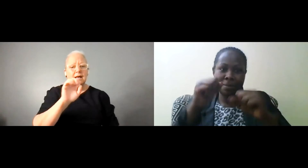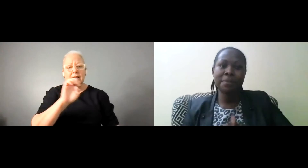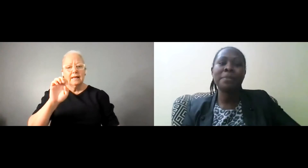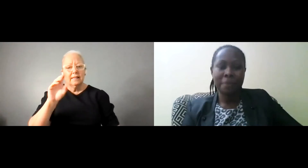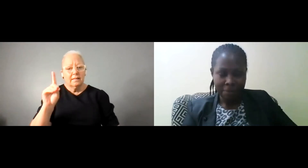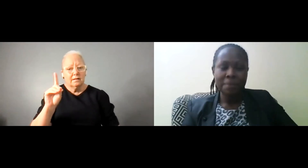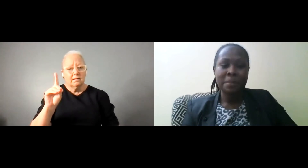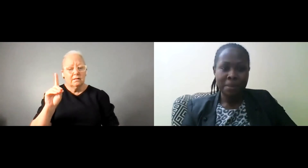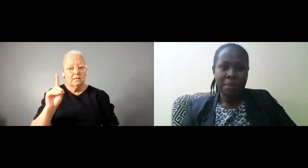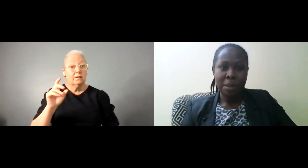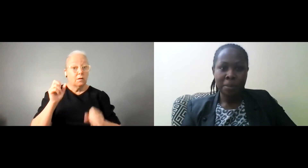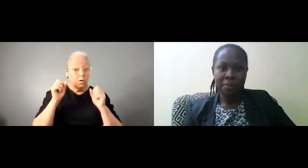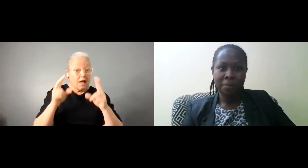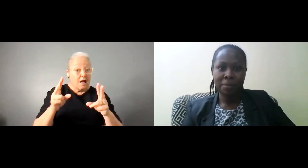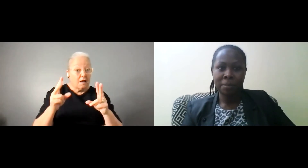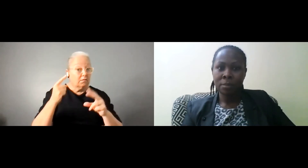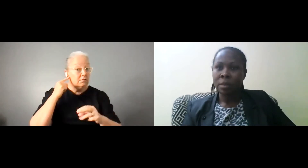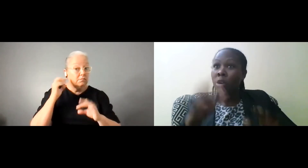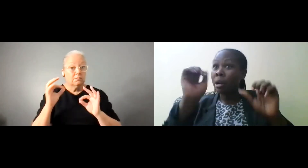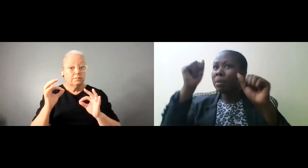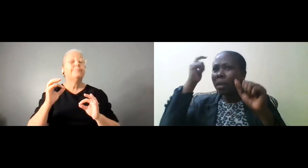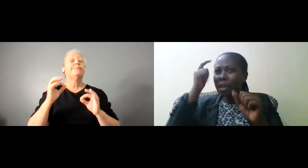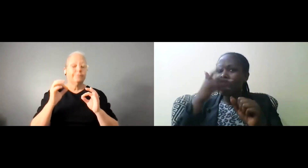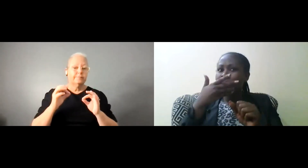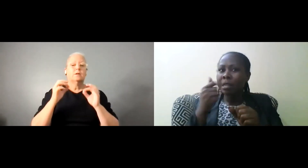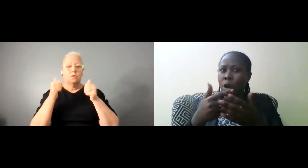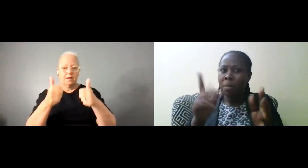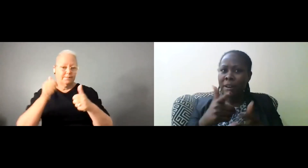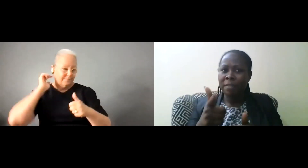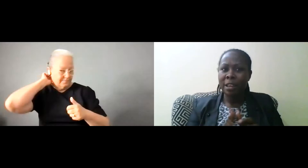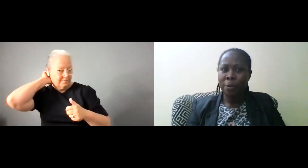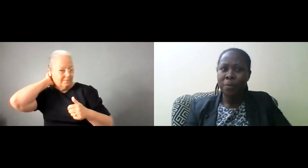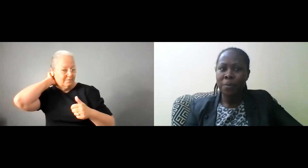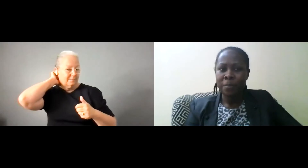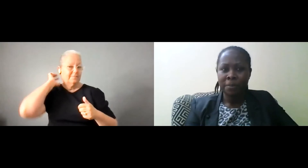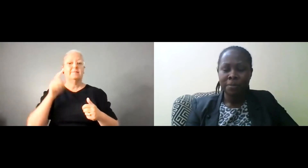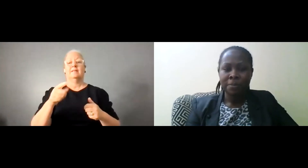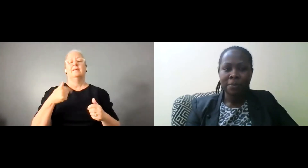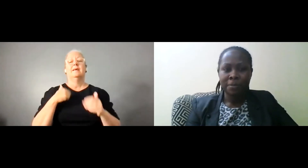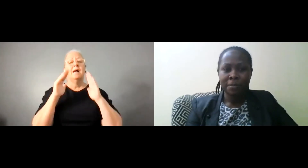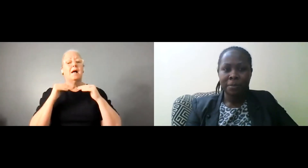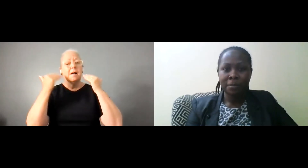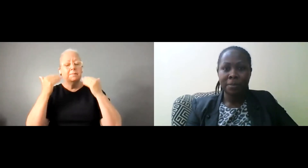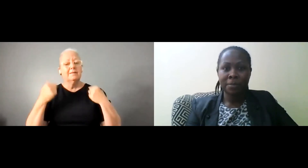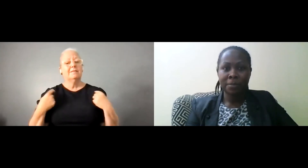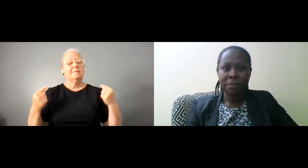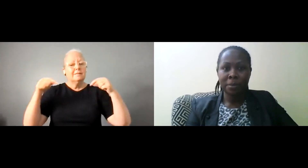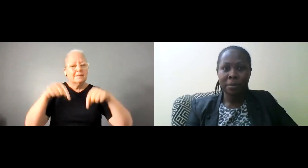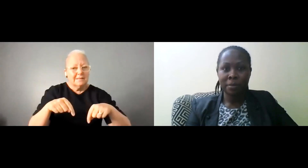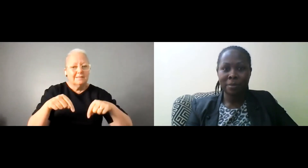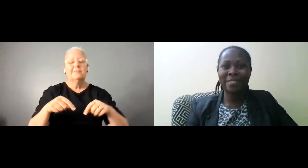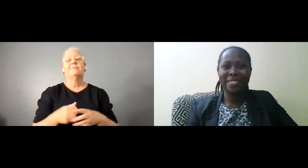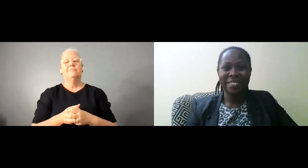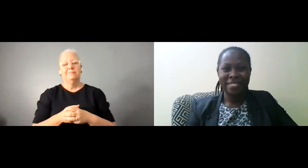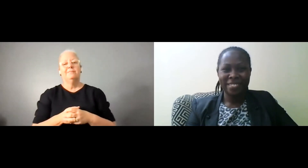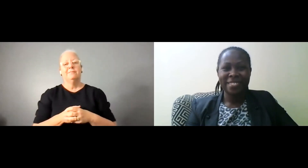Yeah, it's okay. So, yeah, it's my pleasure to participate this great event today.